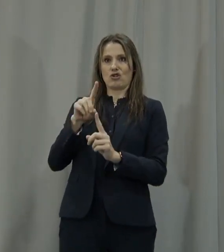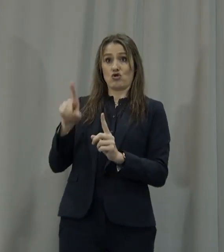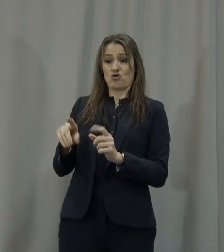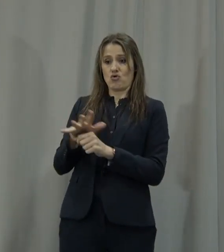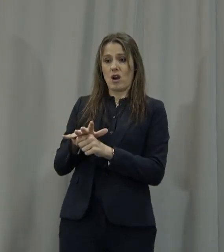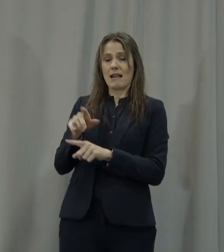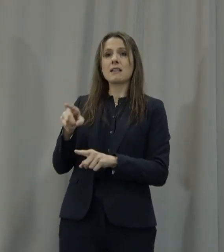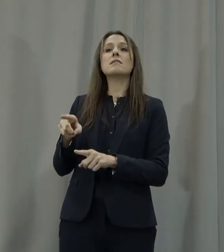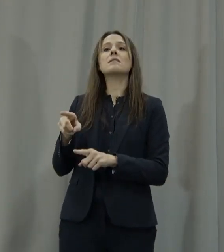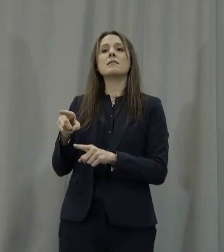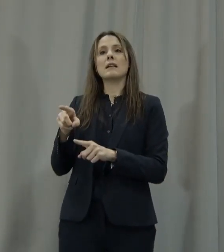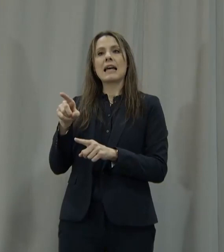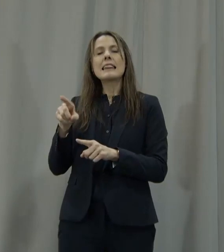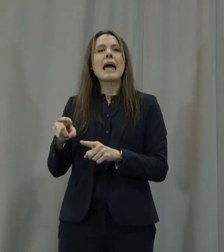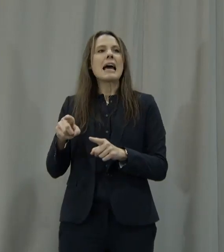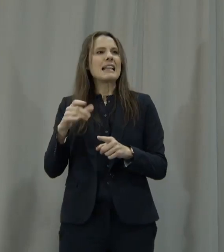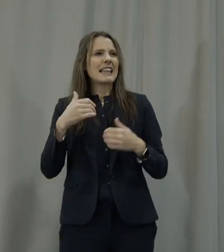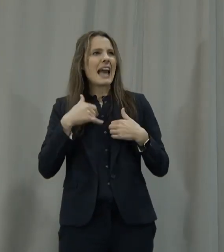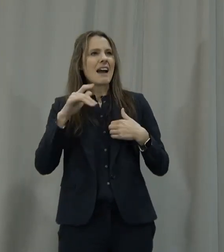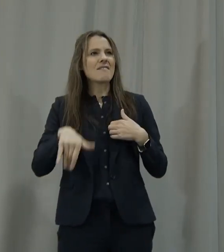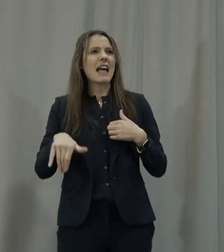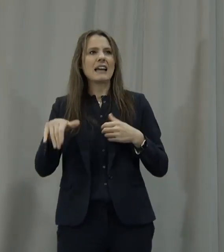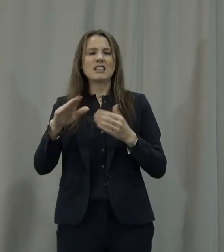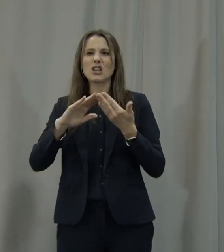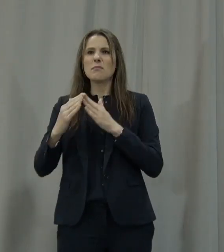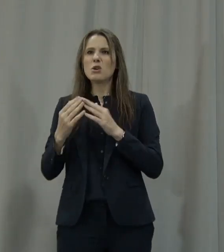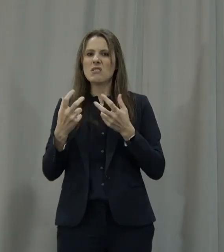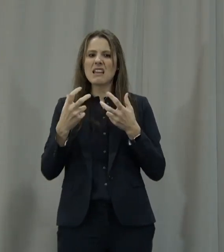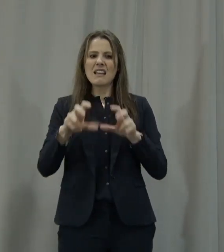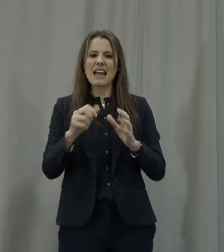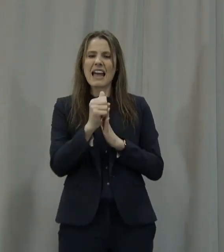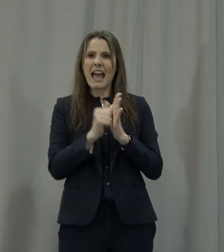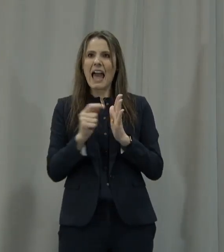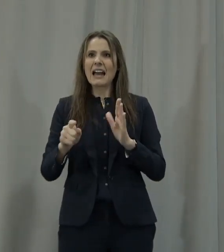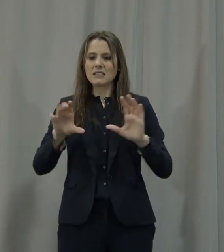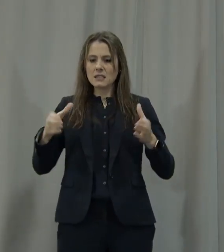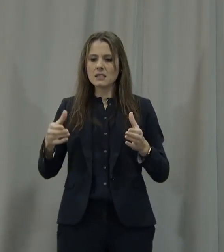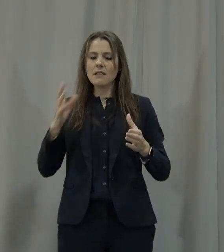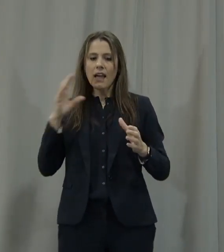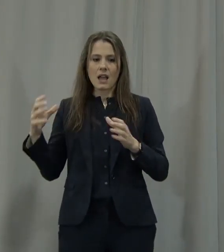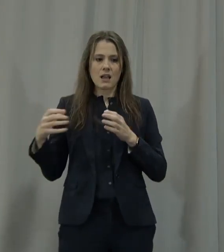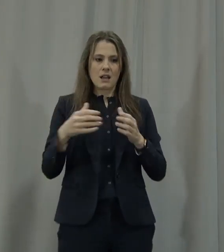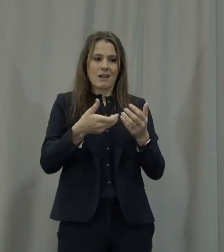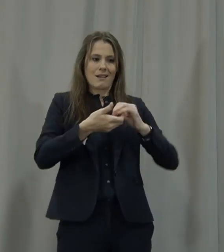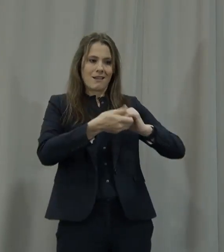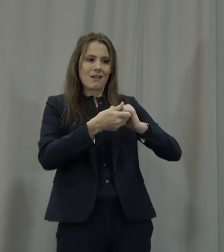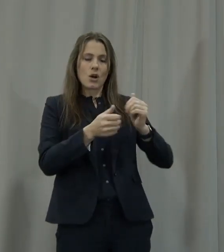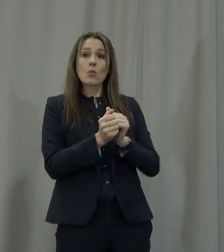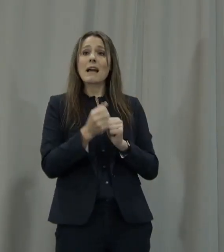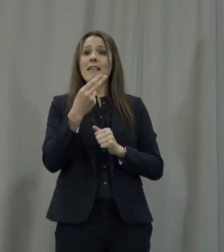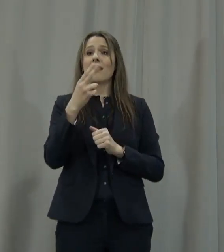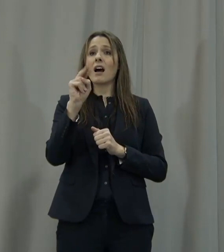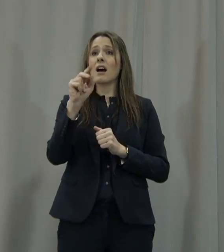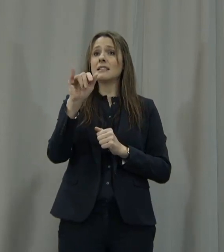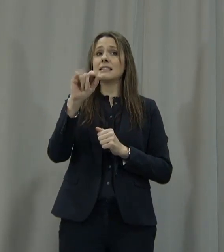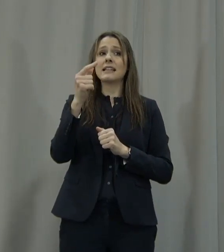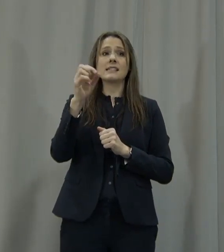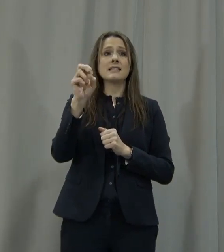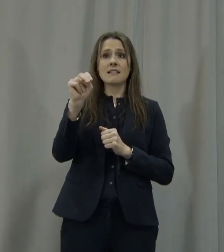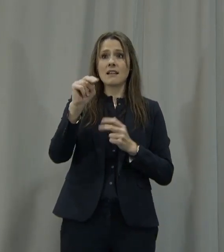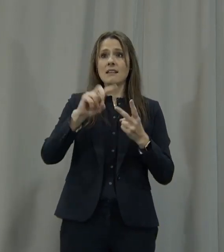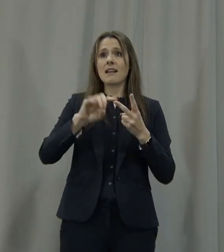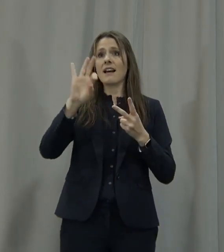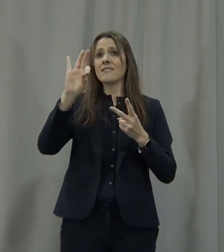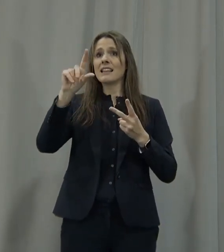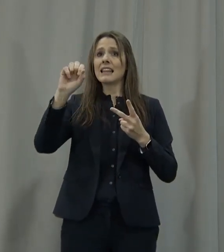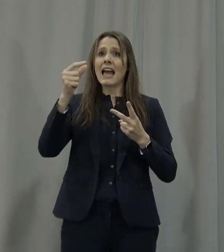Detroit Community Reinvestment Act Coalition, has worked with lenders like Huntington, Flagstar, and others to